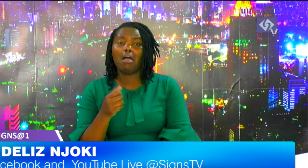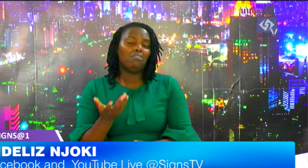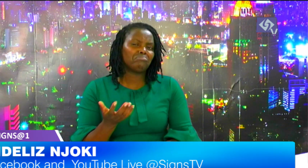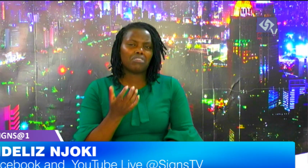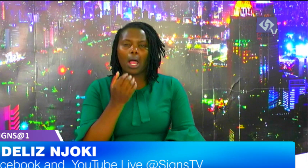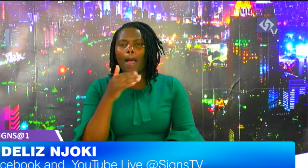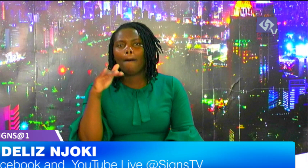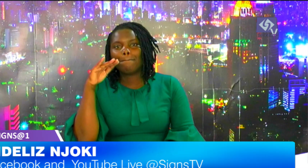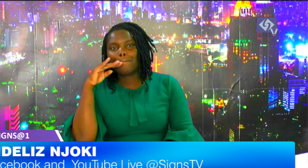mugoka,